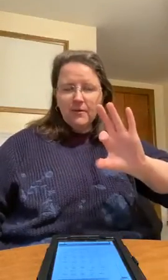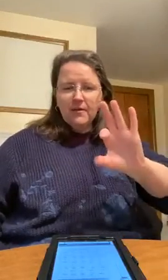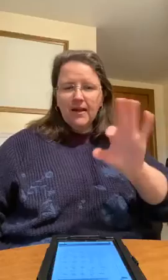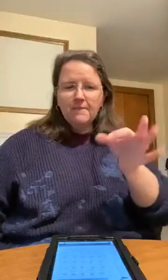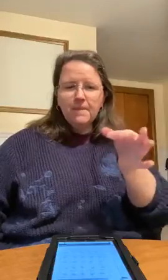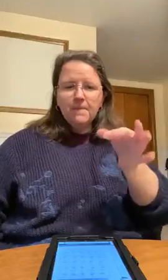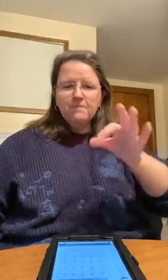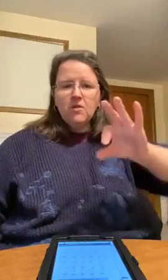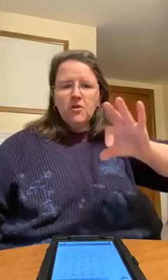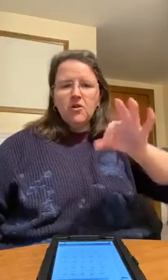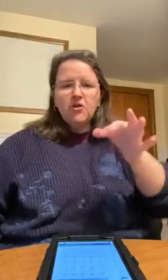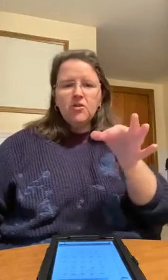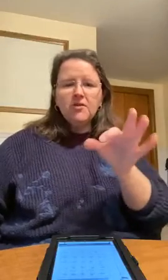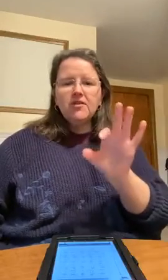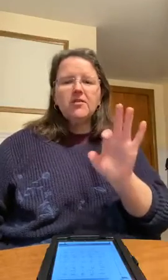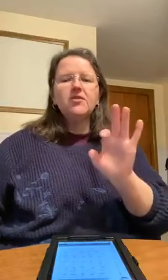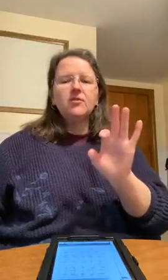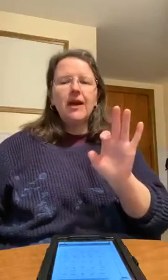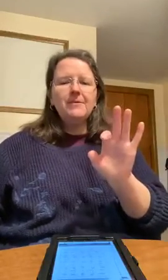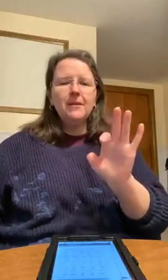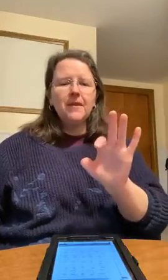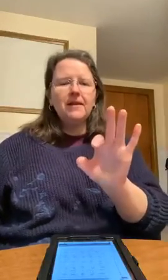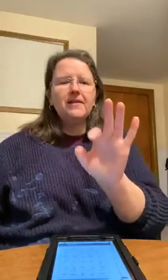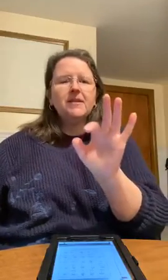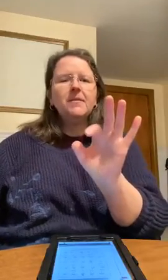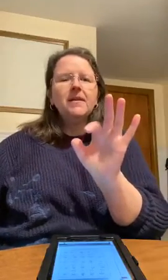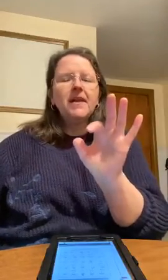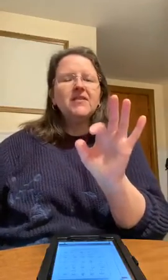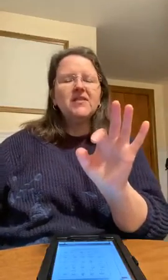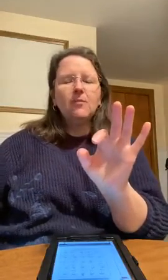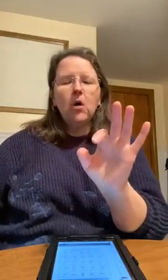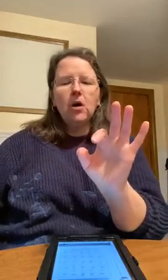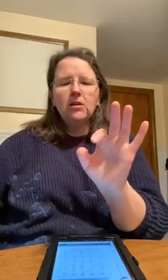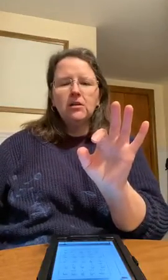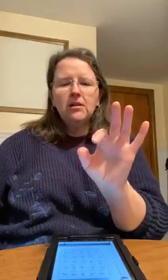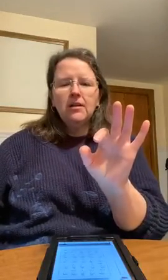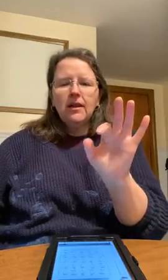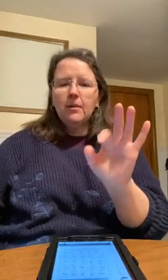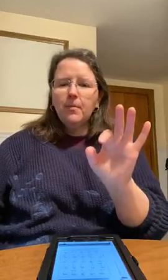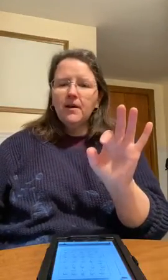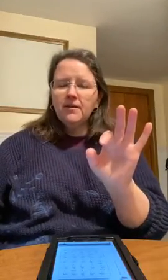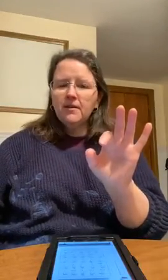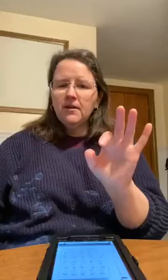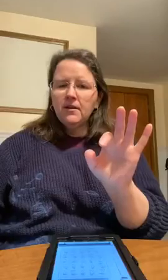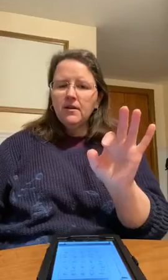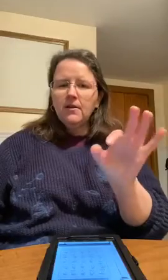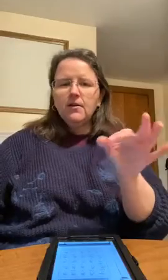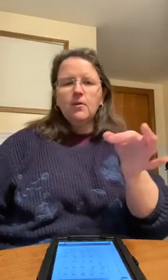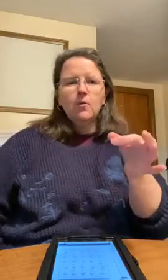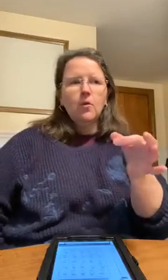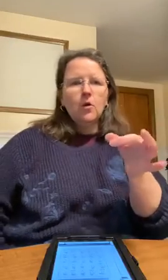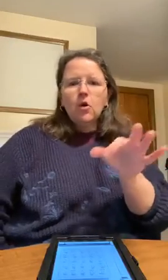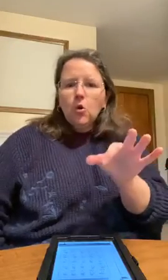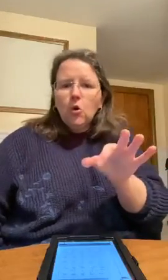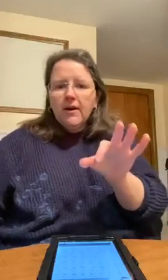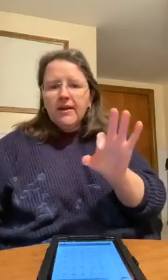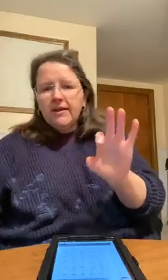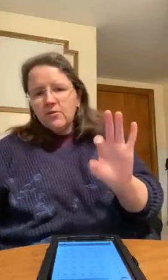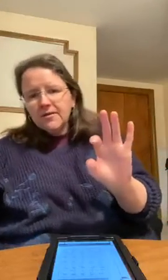Okay, you can use it to describe something, like something that's small, like a button or a coin or